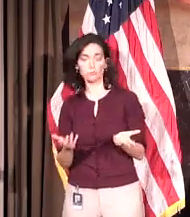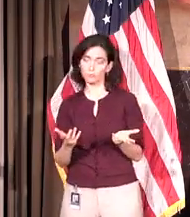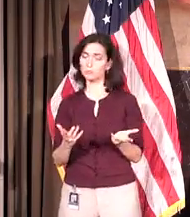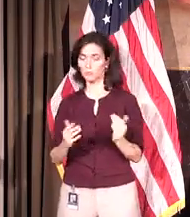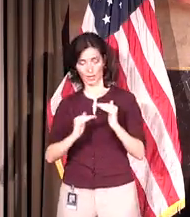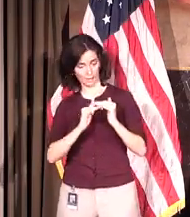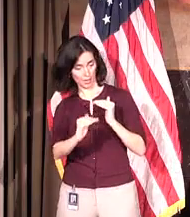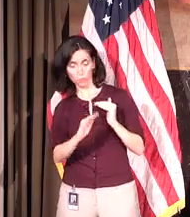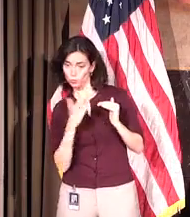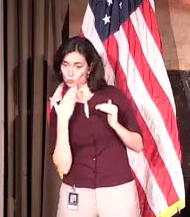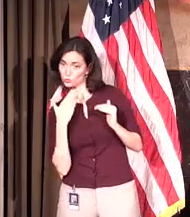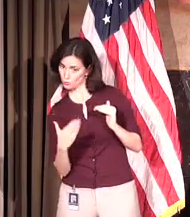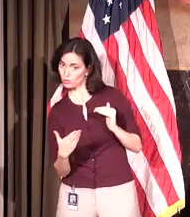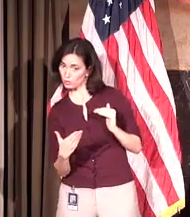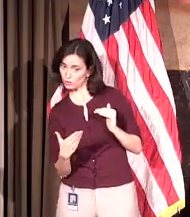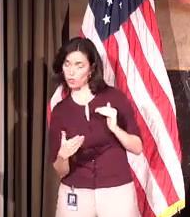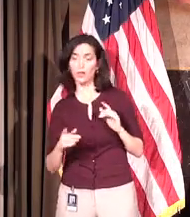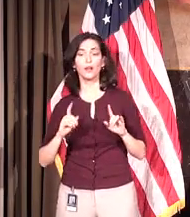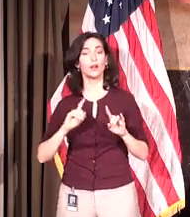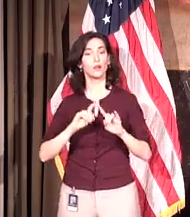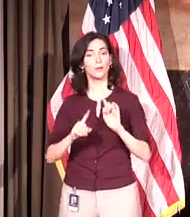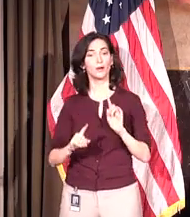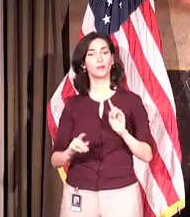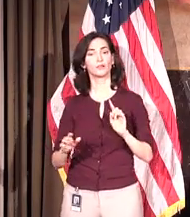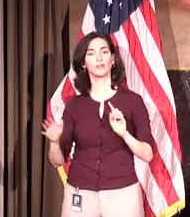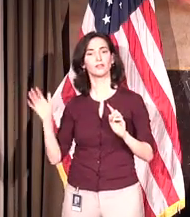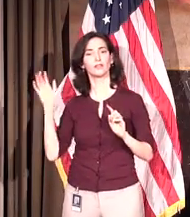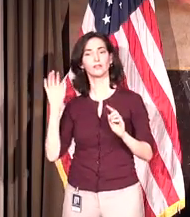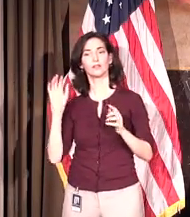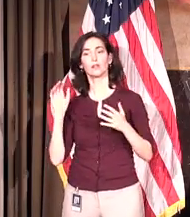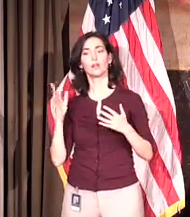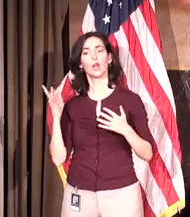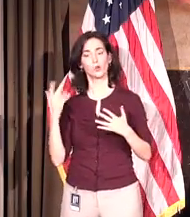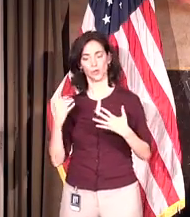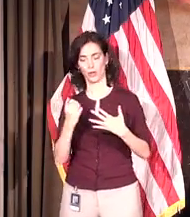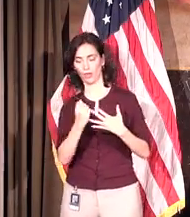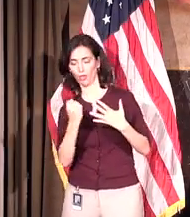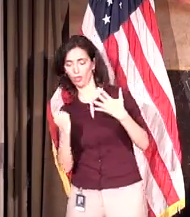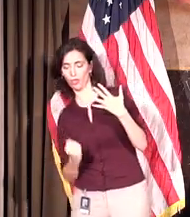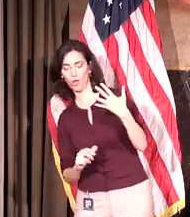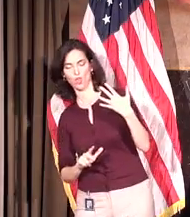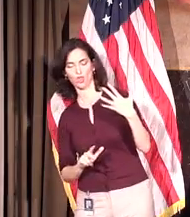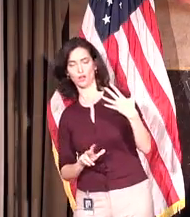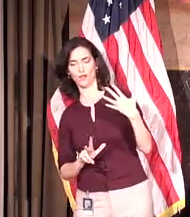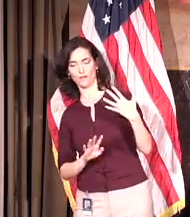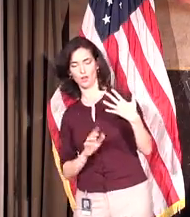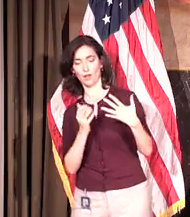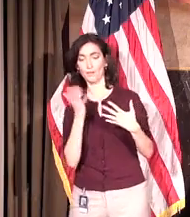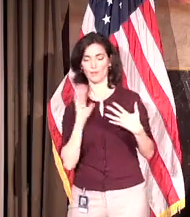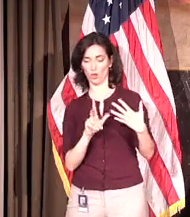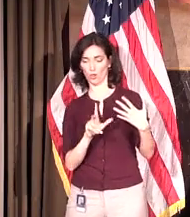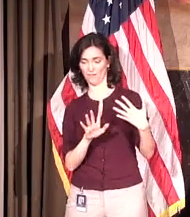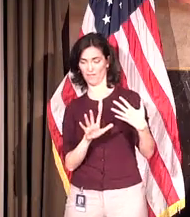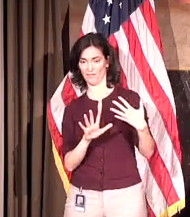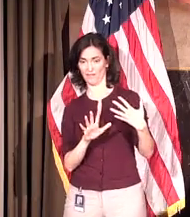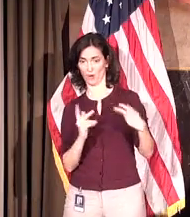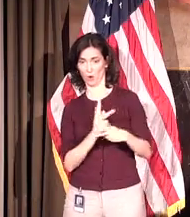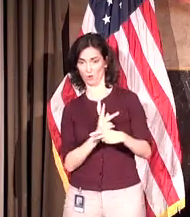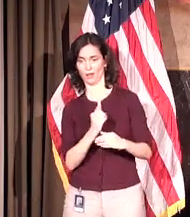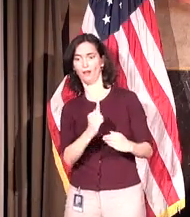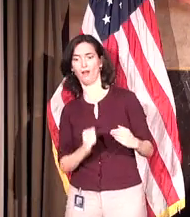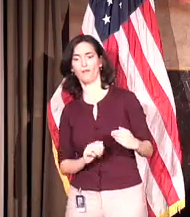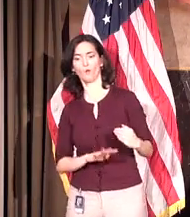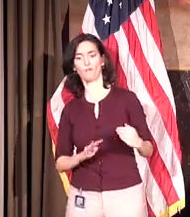relatively good news. But we didn't move from 35th to 44th because we improved. We moved there because other